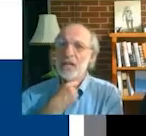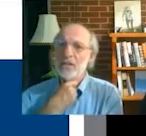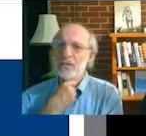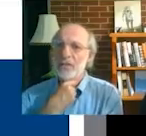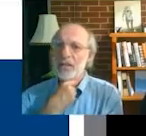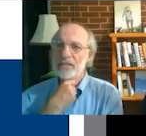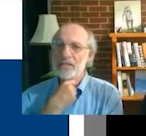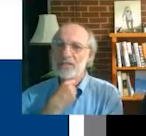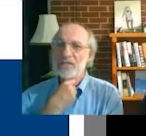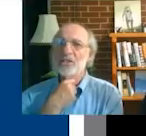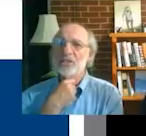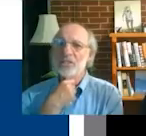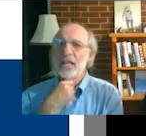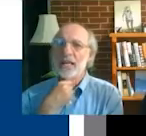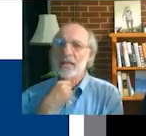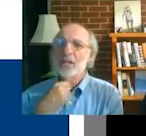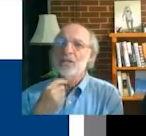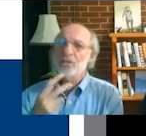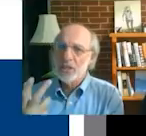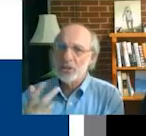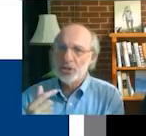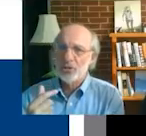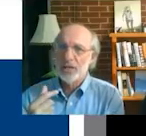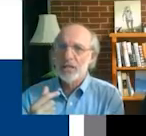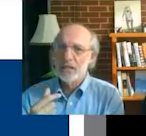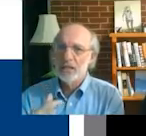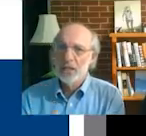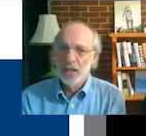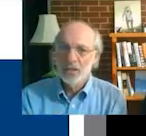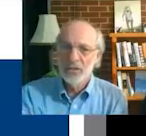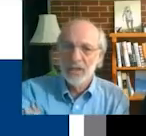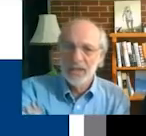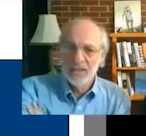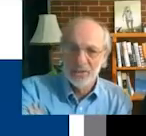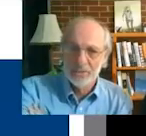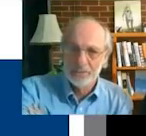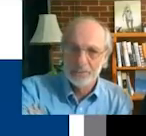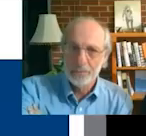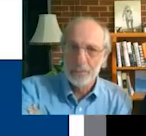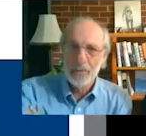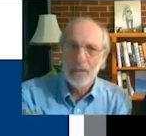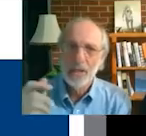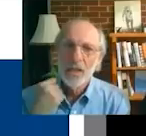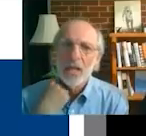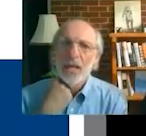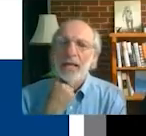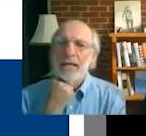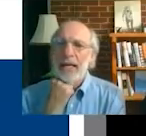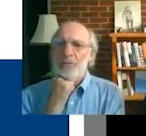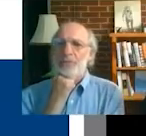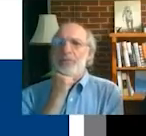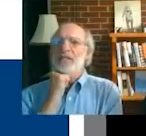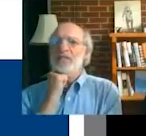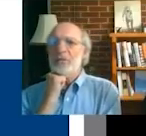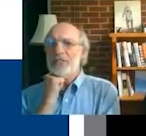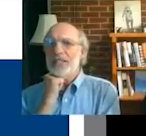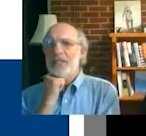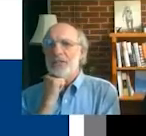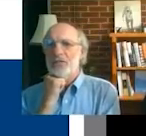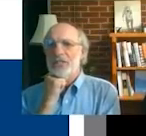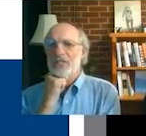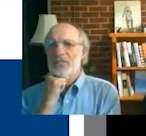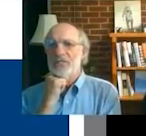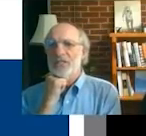augmentative devices, such as a speech generating device. Now, some of